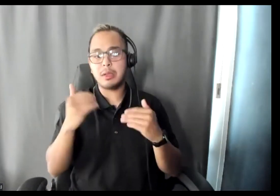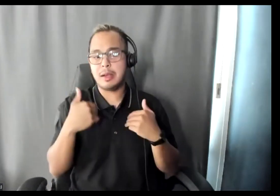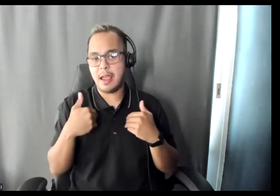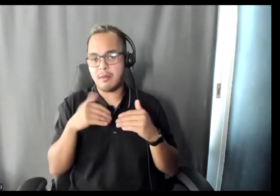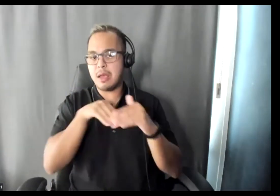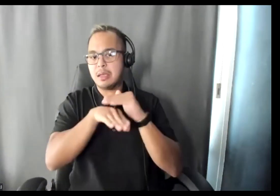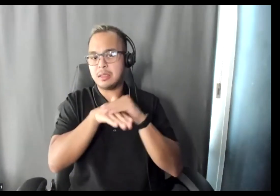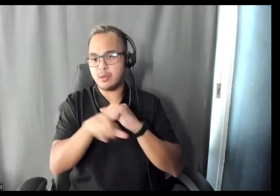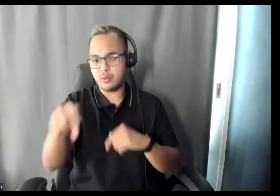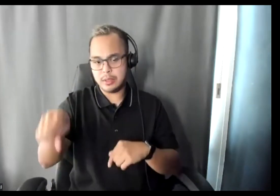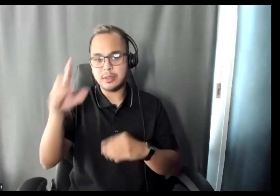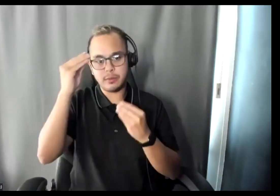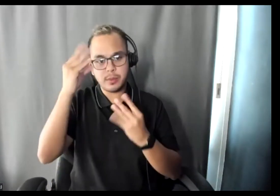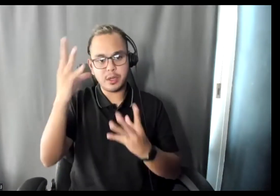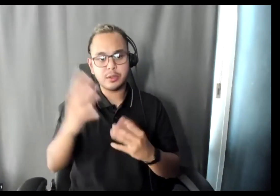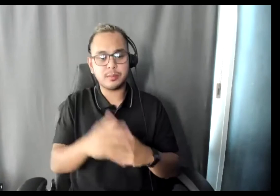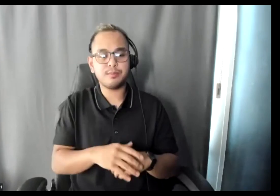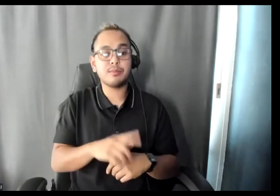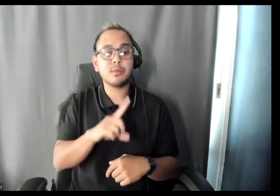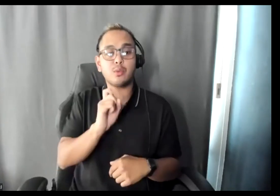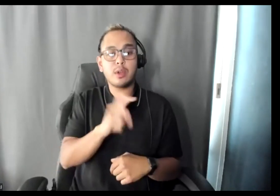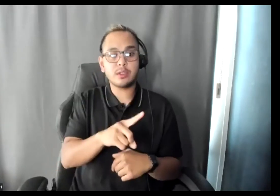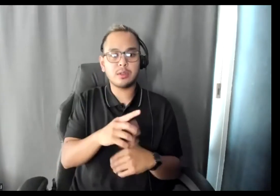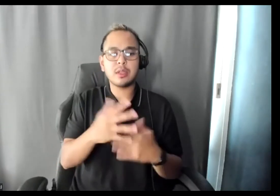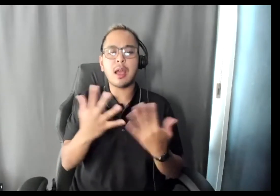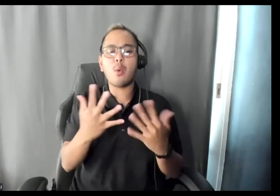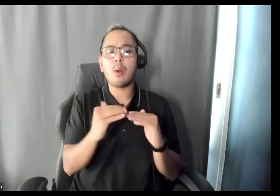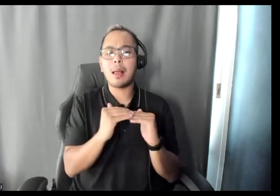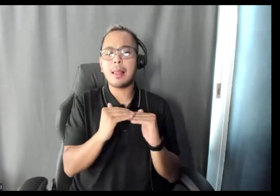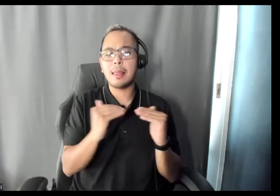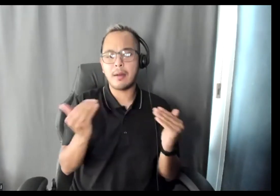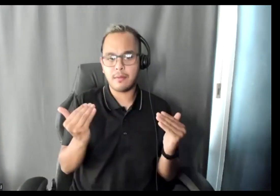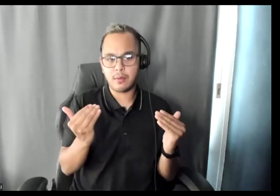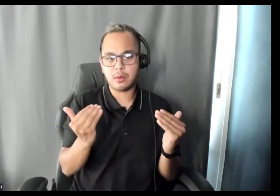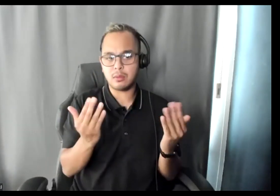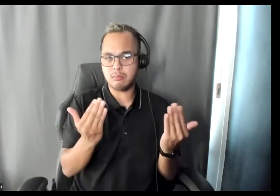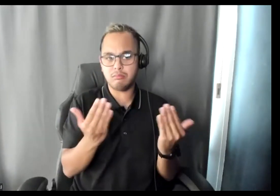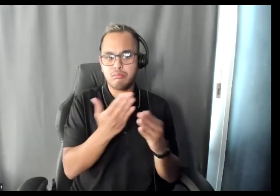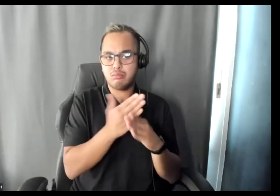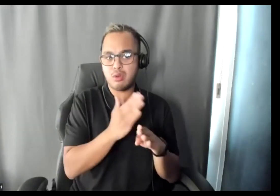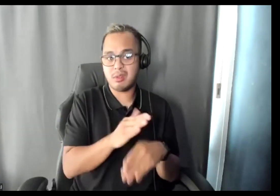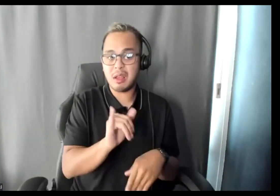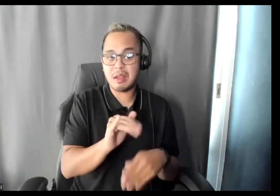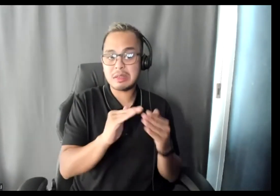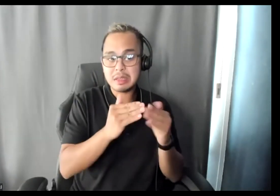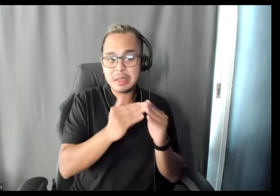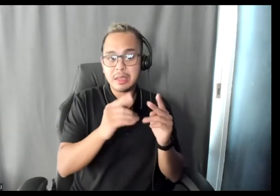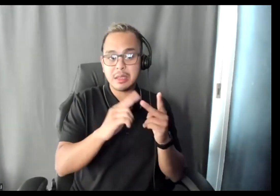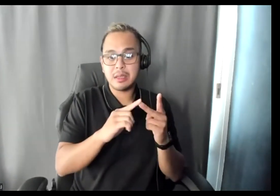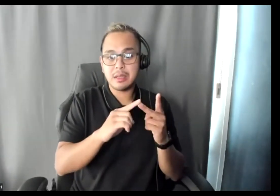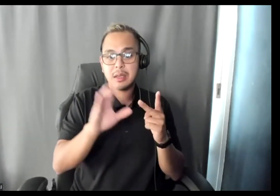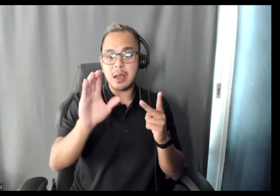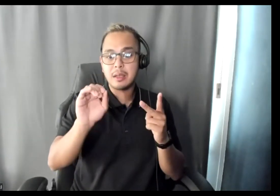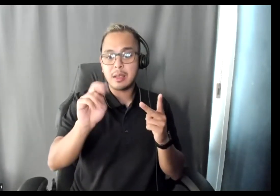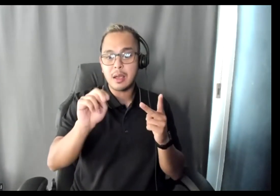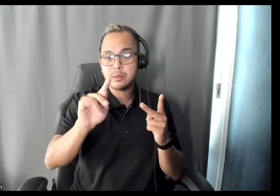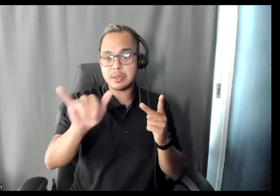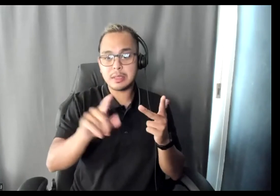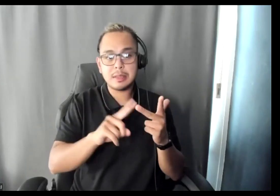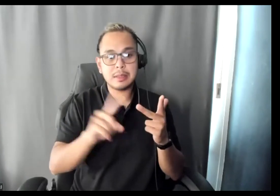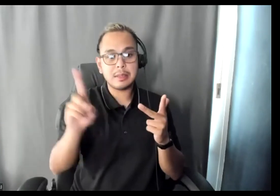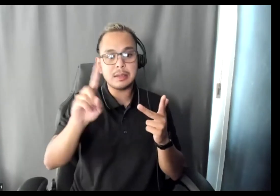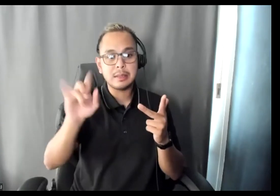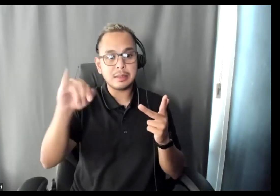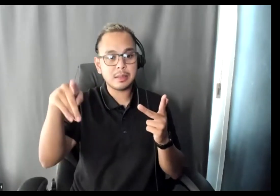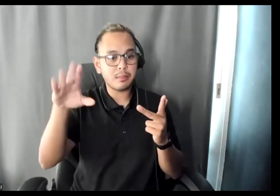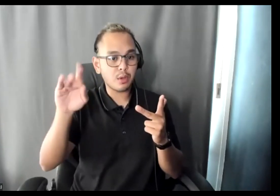readily available. But the question is at what level? So will it be broken down by city, by county, by zip code? How will this data be broken down